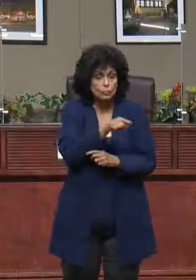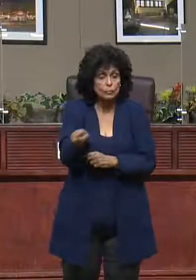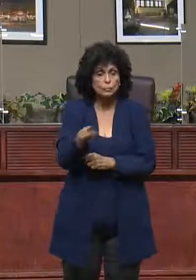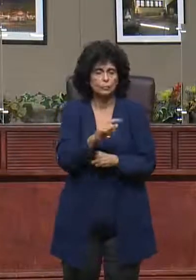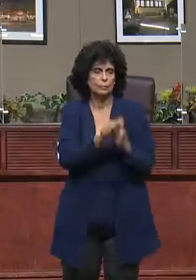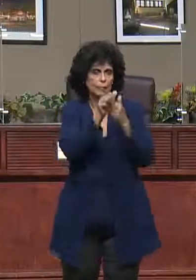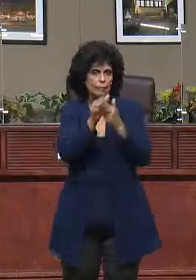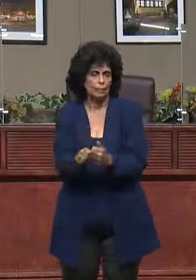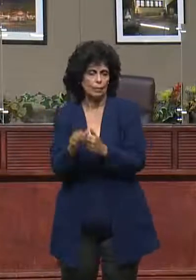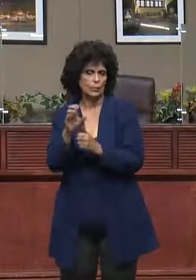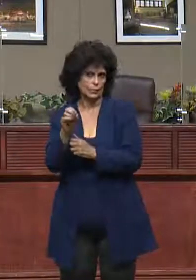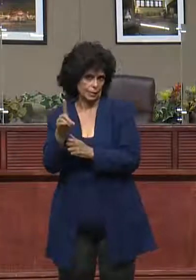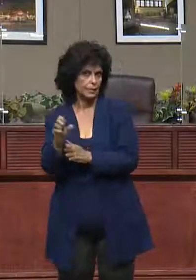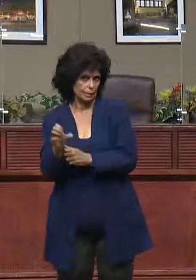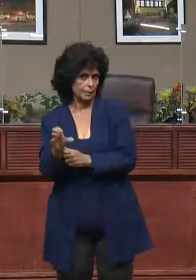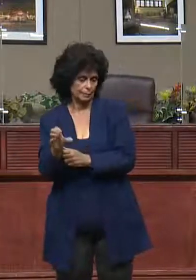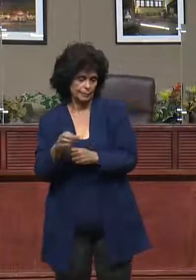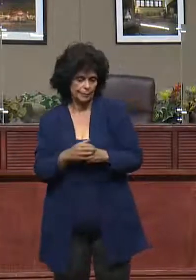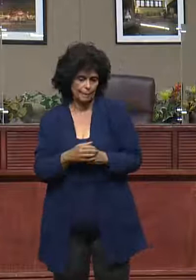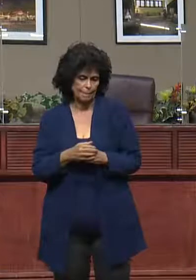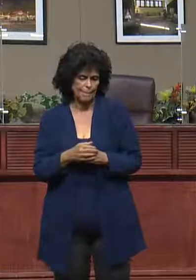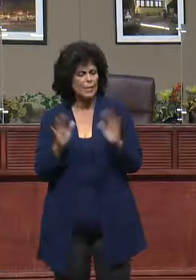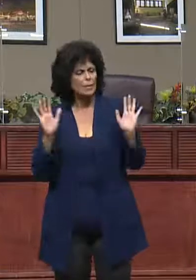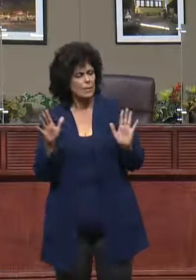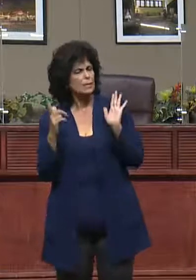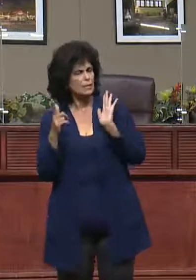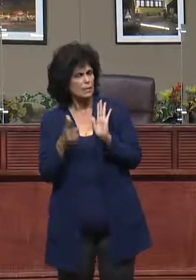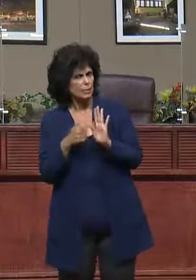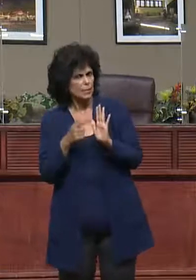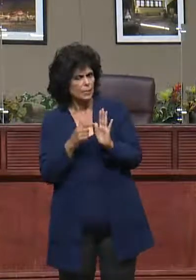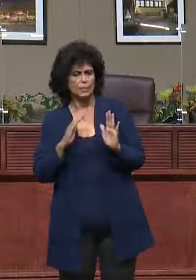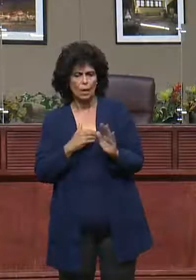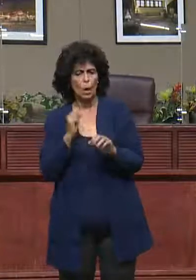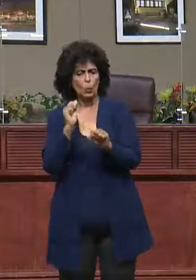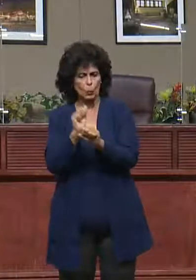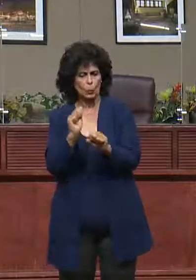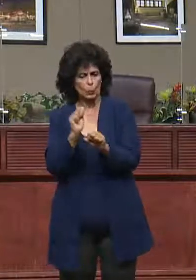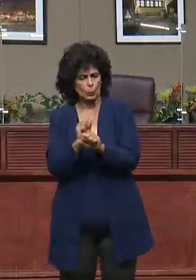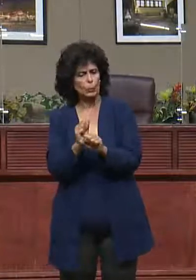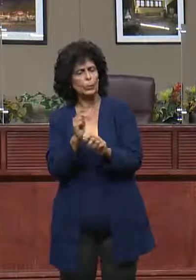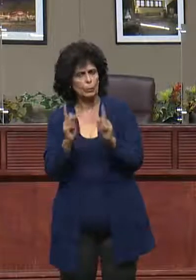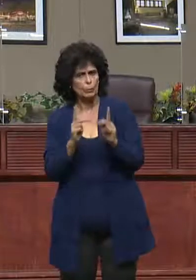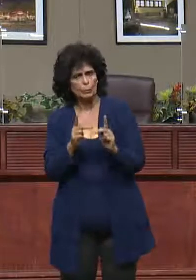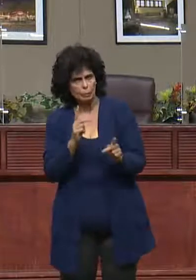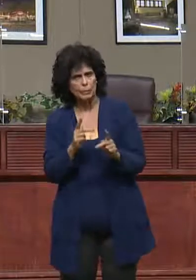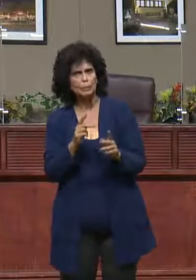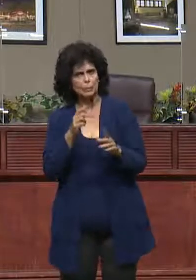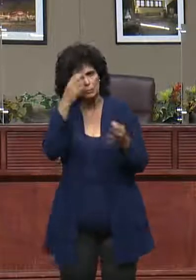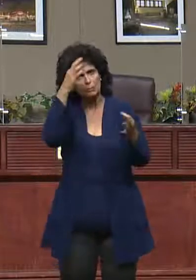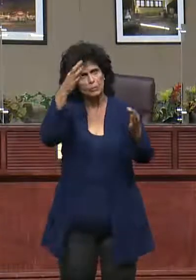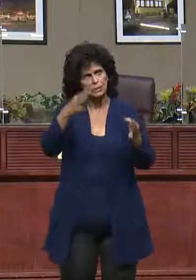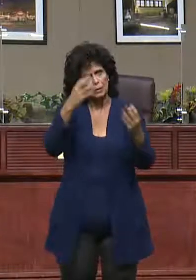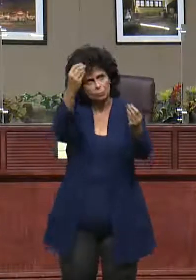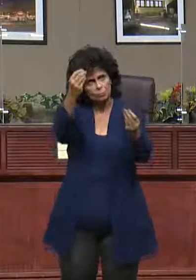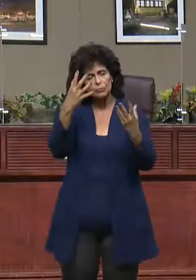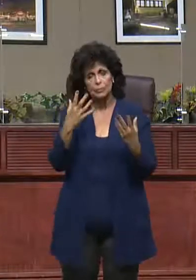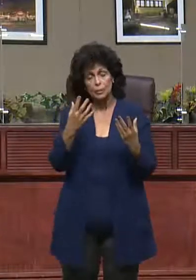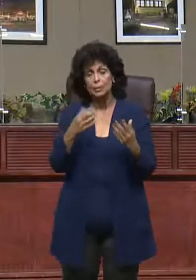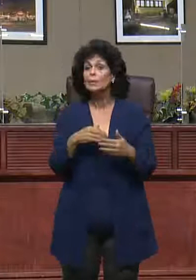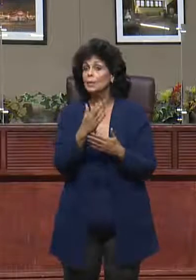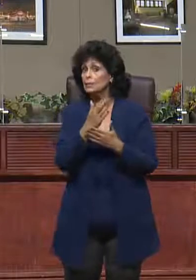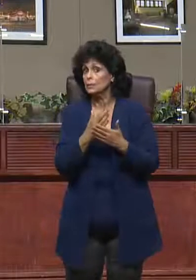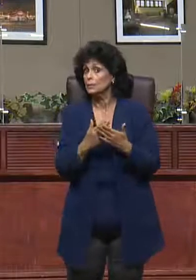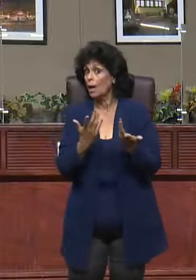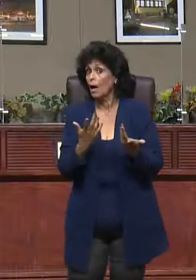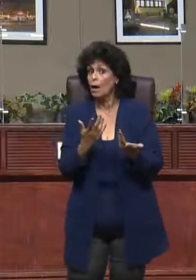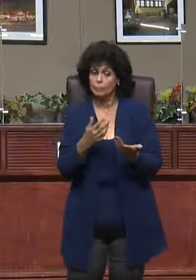I want to share with you, sometimes we get feedback about the work that we're doing, and I'll share some of the positive